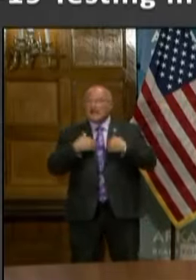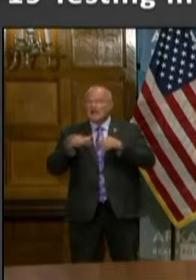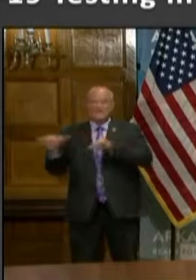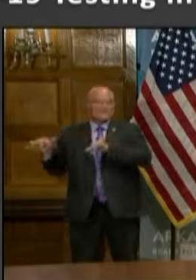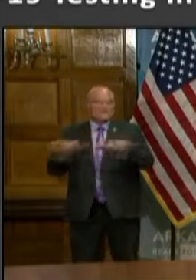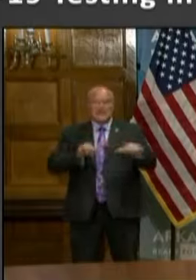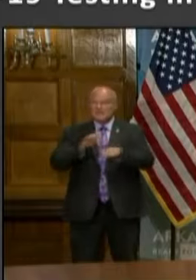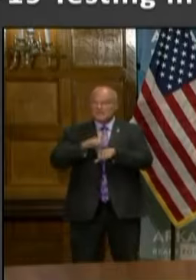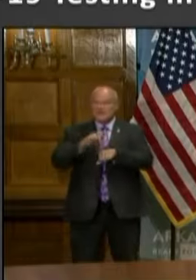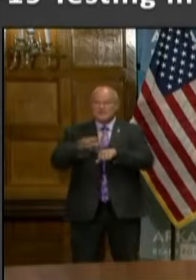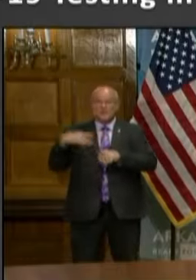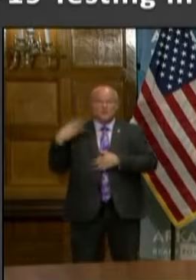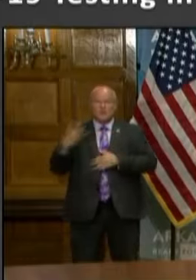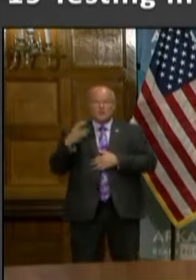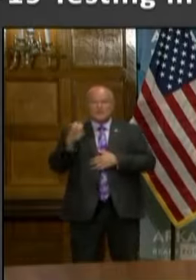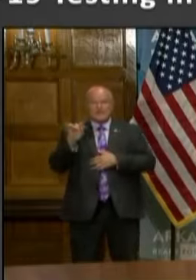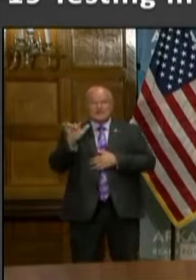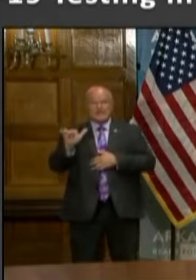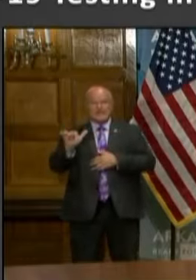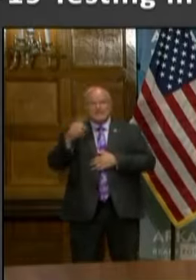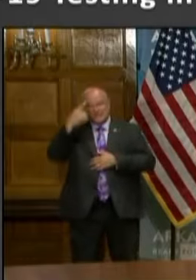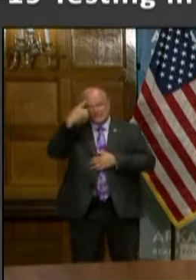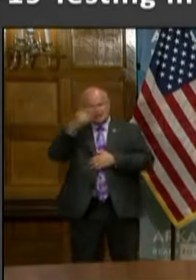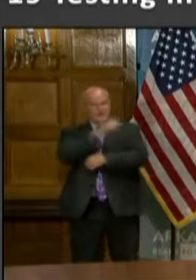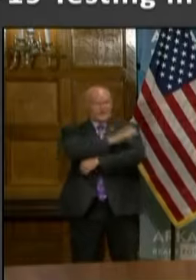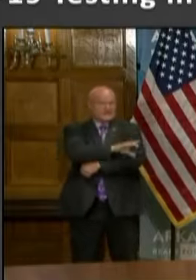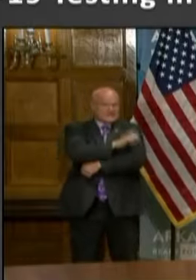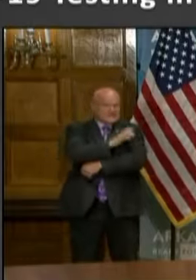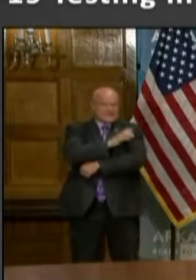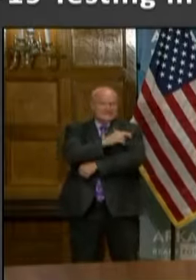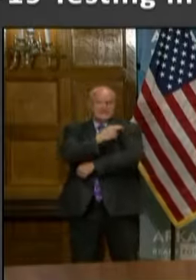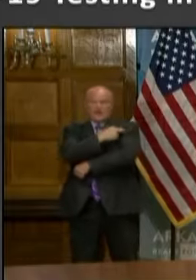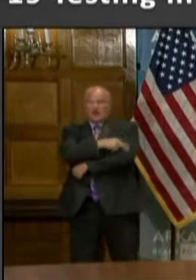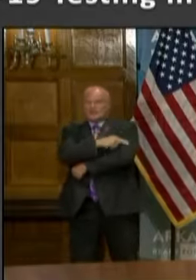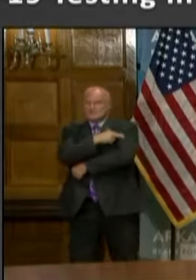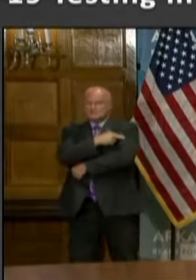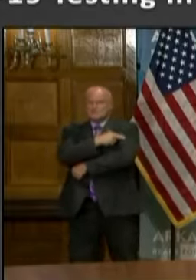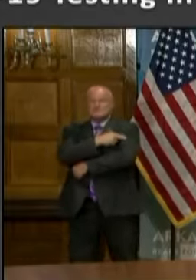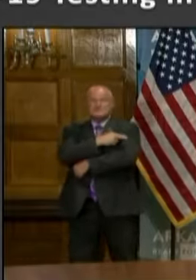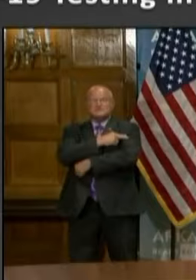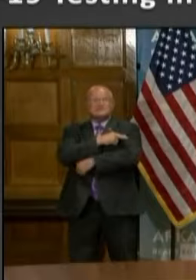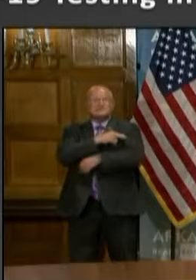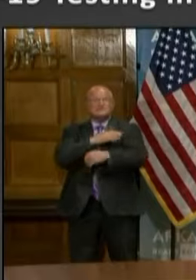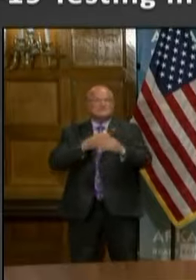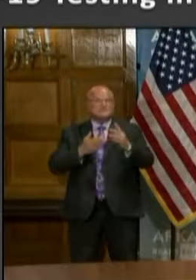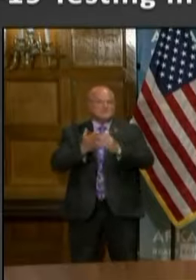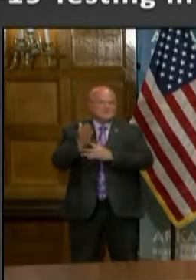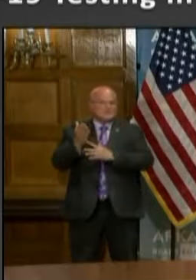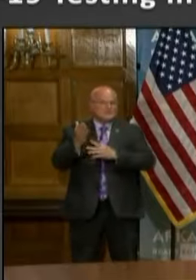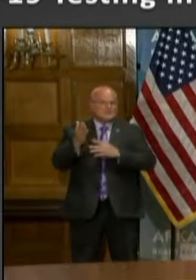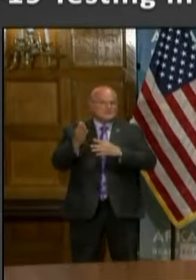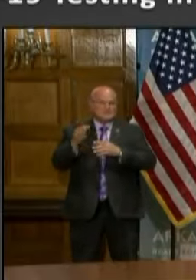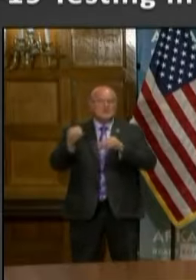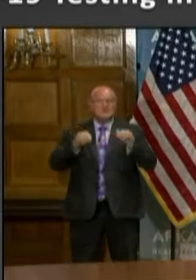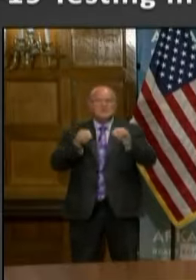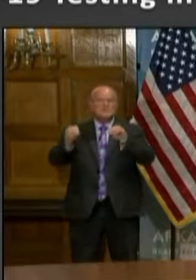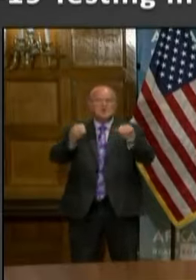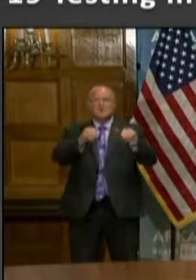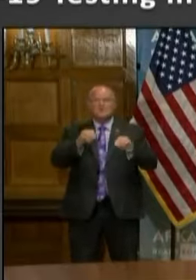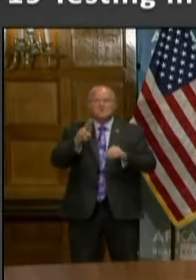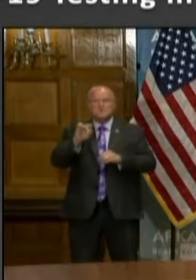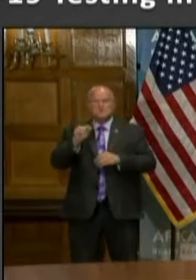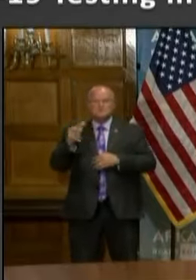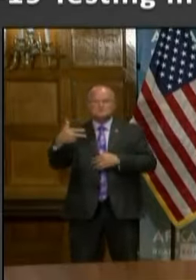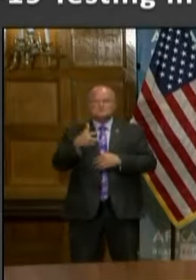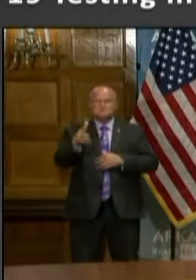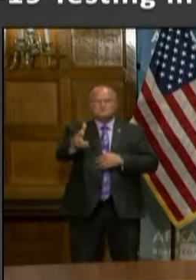same availability in Washington County through their clinics, through their hospitals, through our mobile units that are